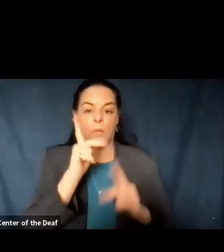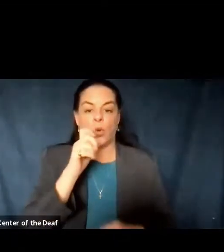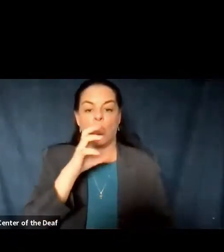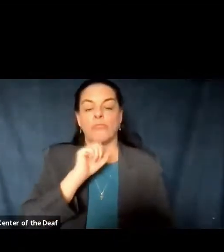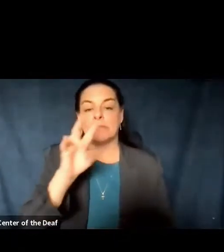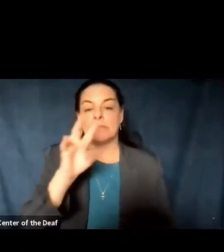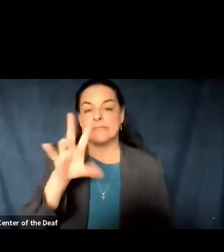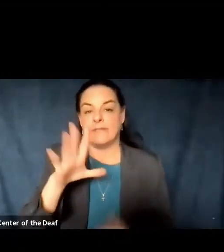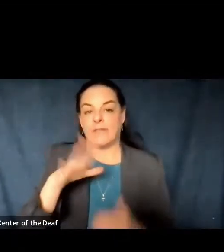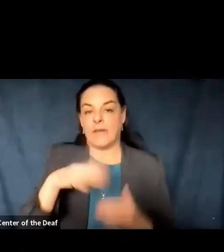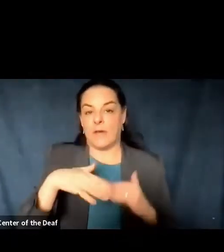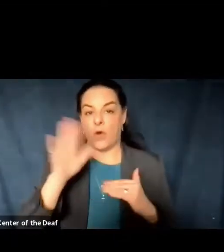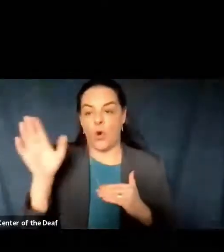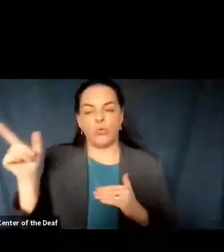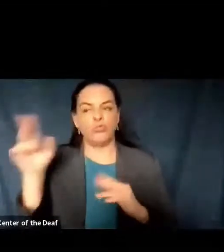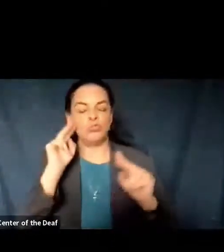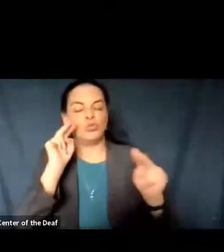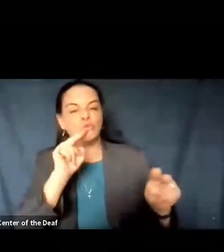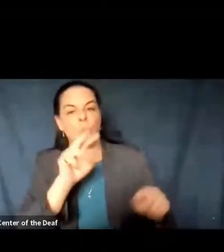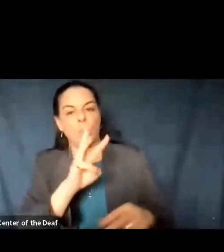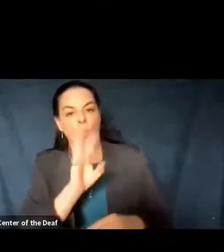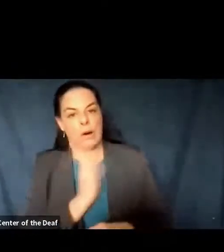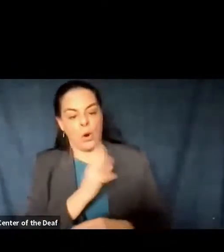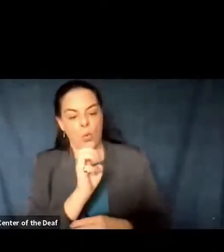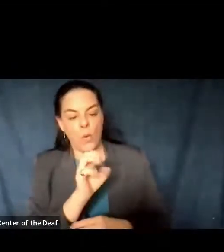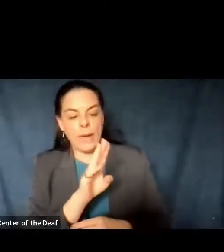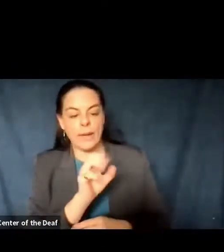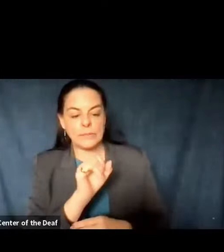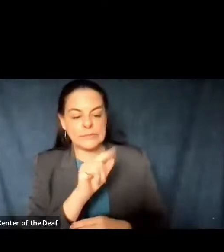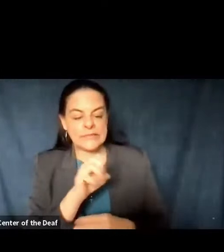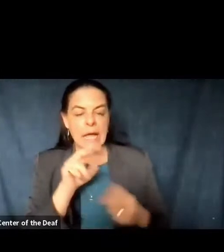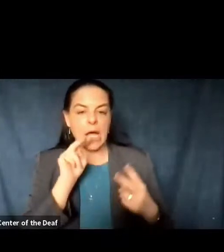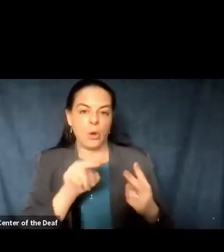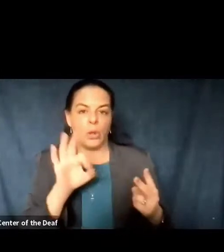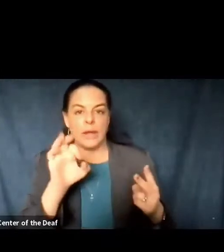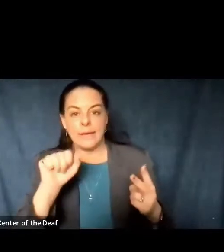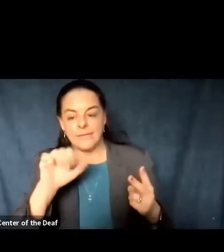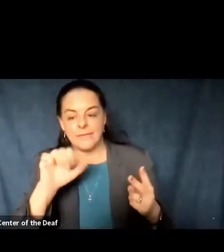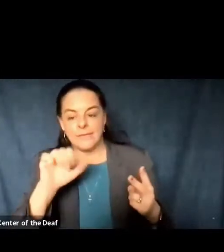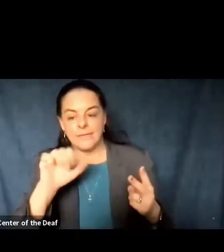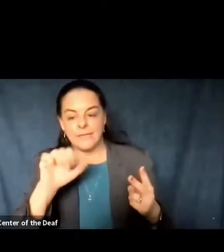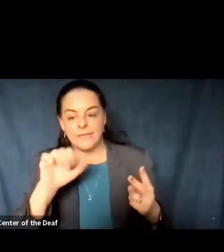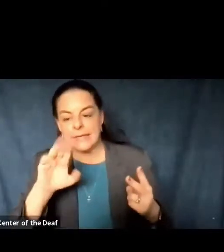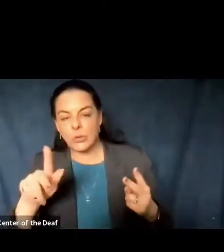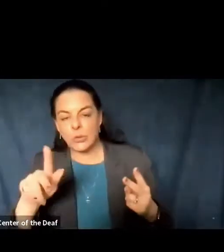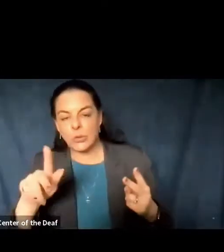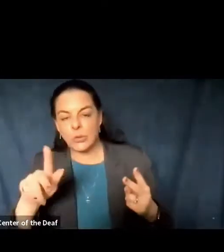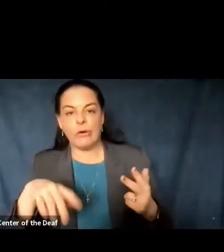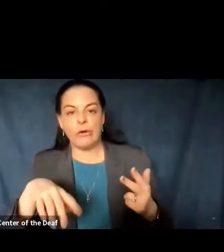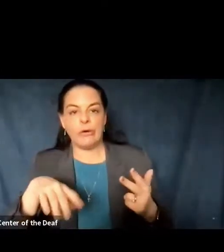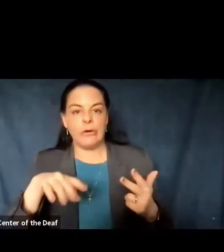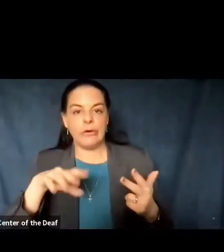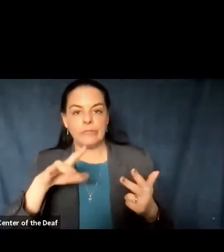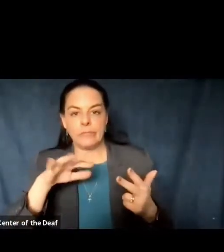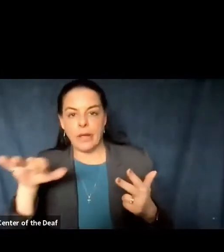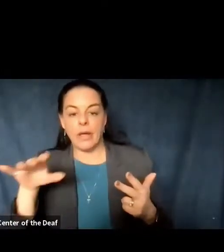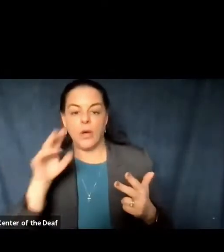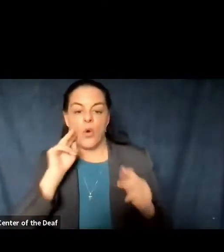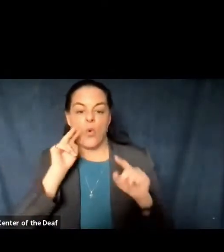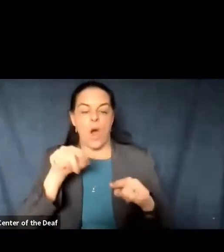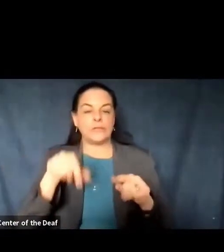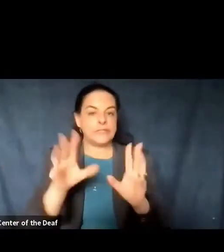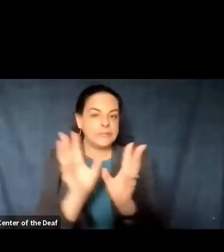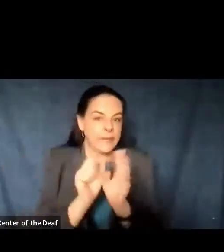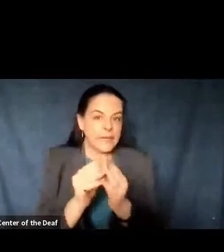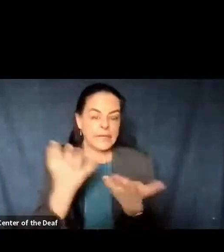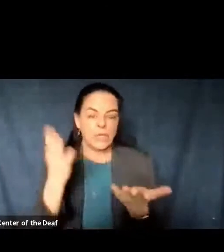website, on our social media platforms, to these briefings. We will be announcing opportunities as they become available and pushing it out